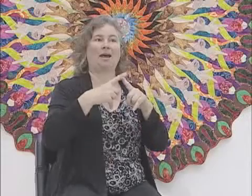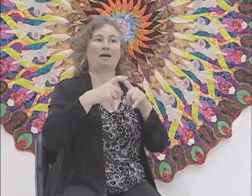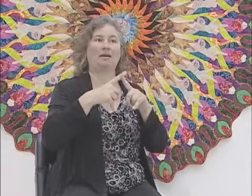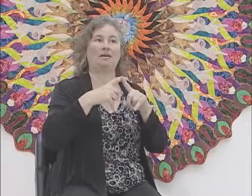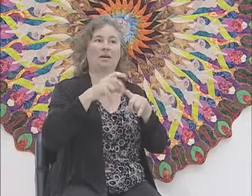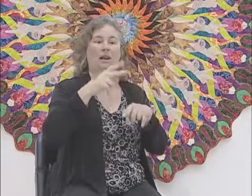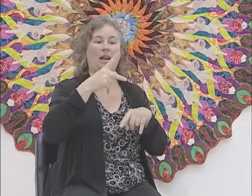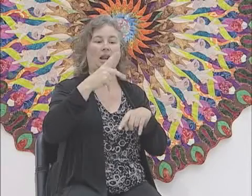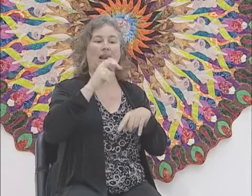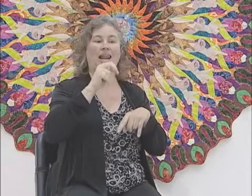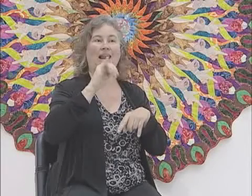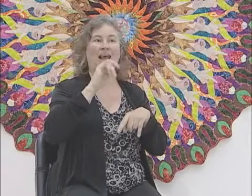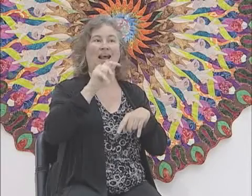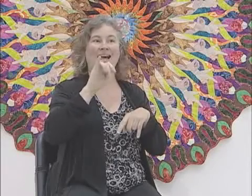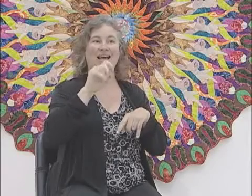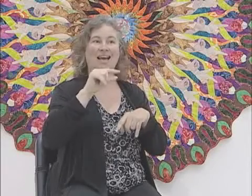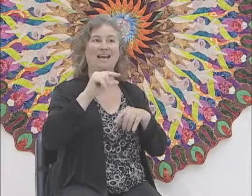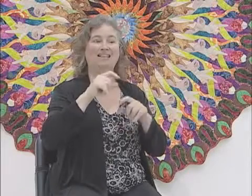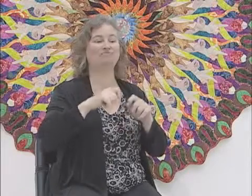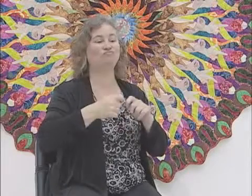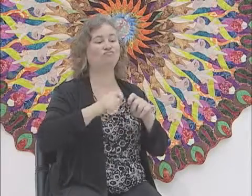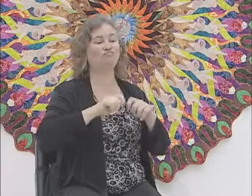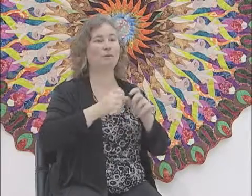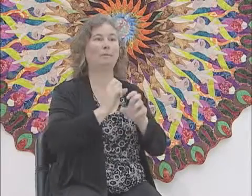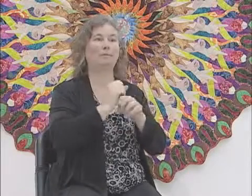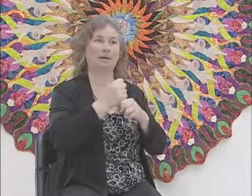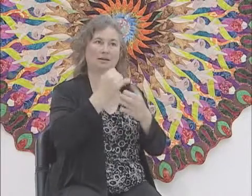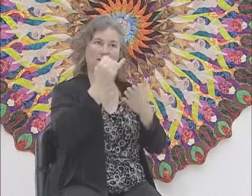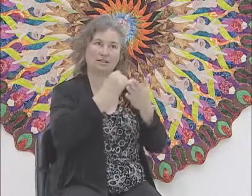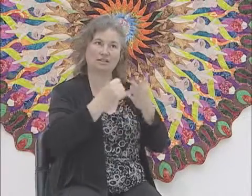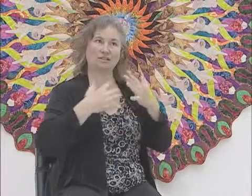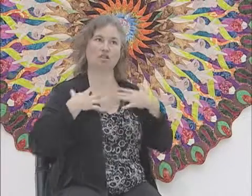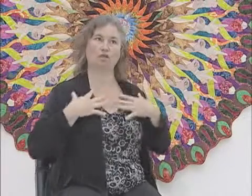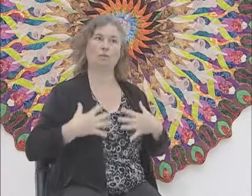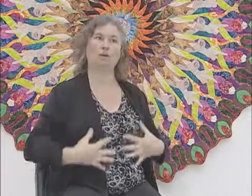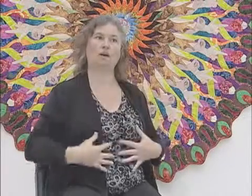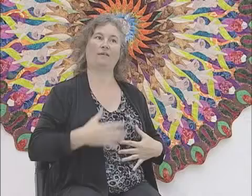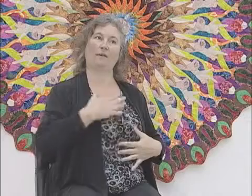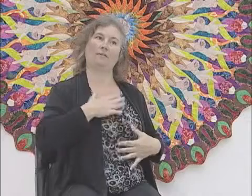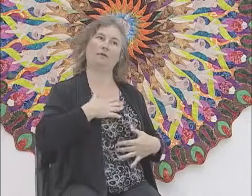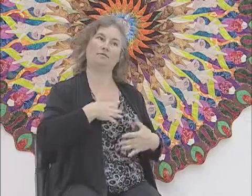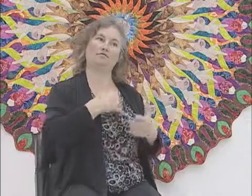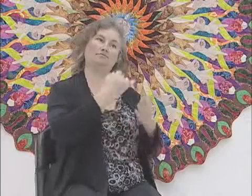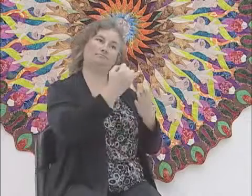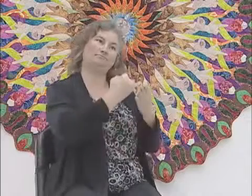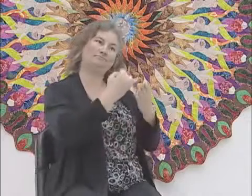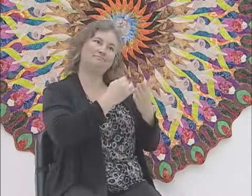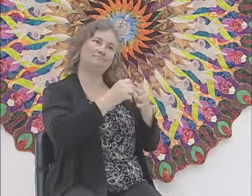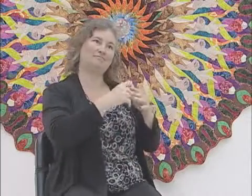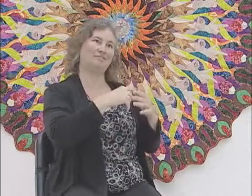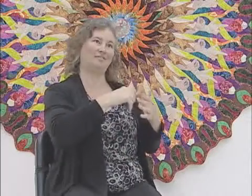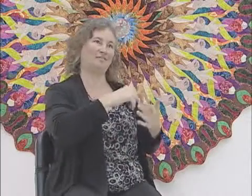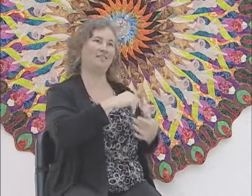Later on, I decided to try knitting. I learned how to knit, and I created my own sweaters, my own